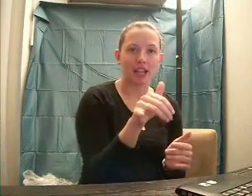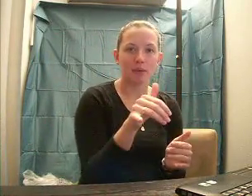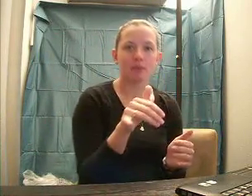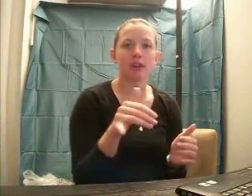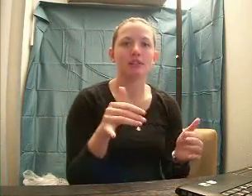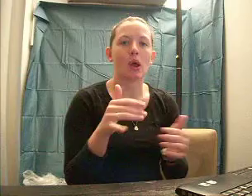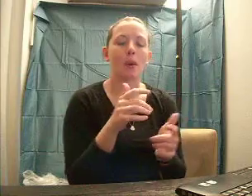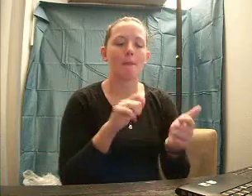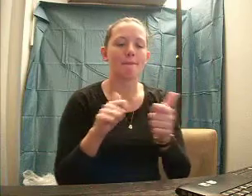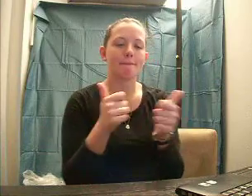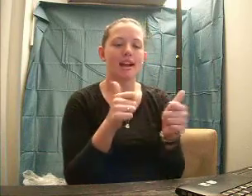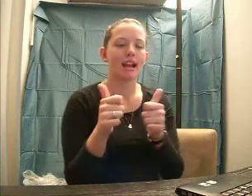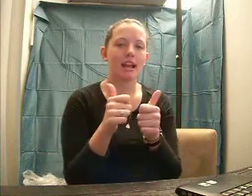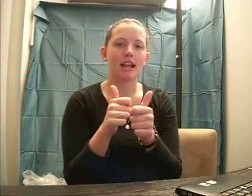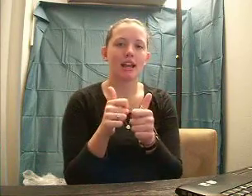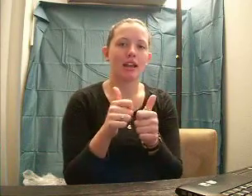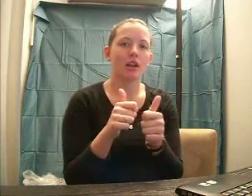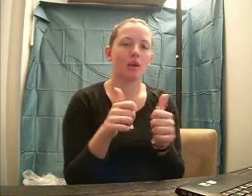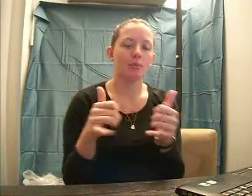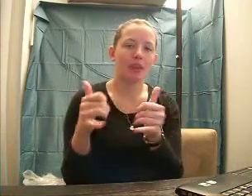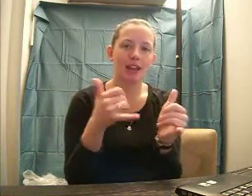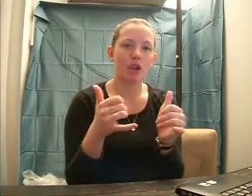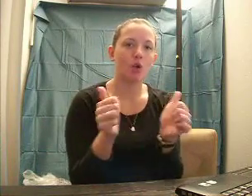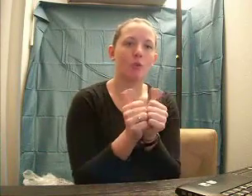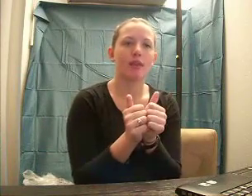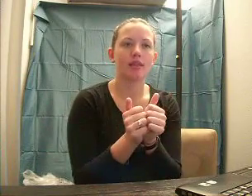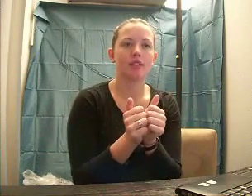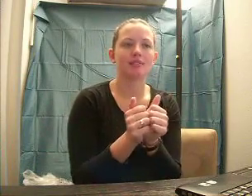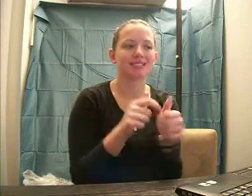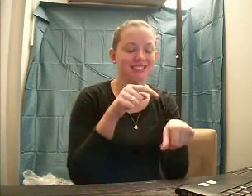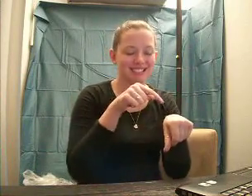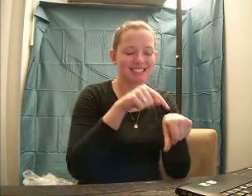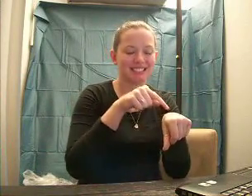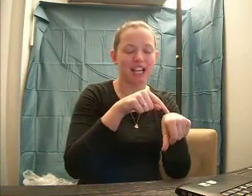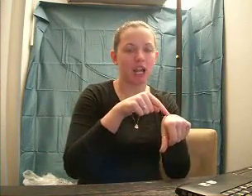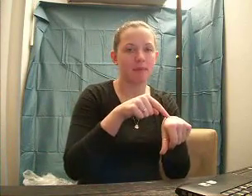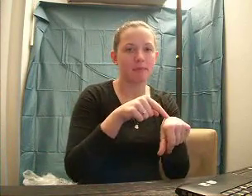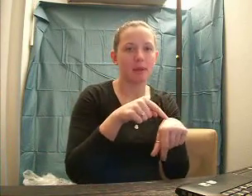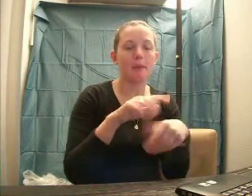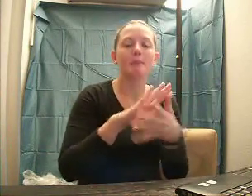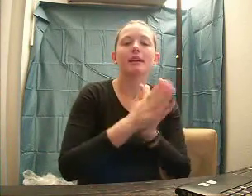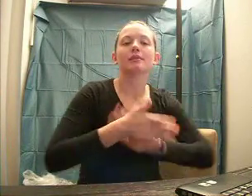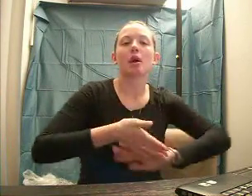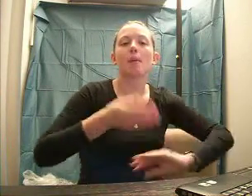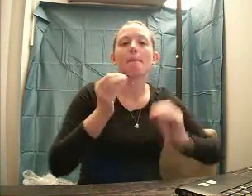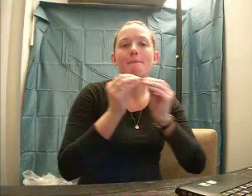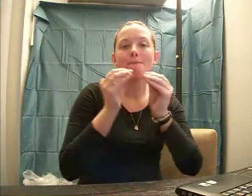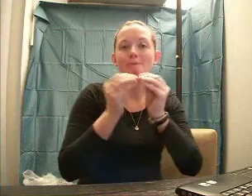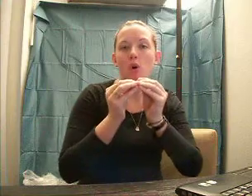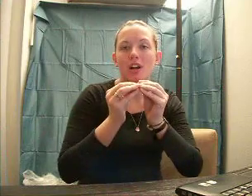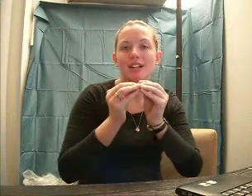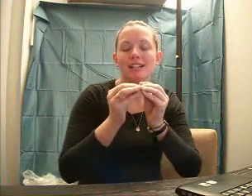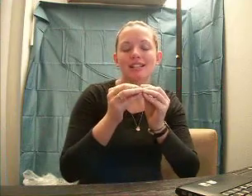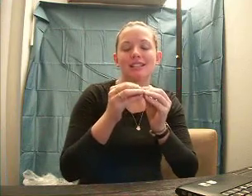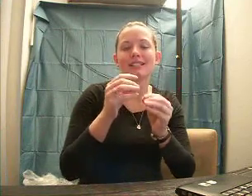we go from 0 to 0.1 second, it becomes more ticklish. As we go from 0.1 to 0.2, it becomes more ticklish again. And